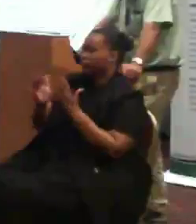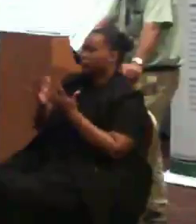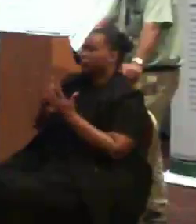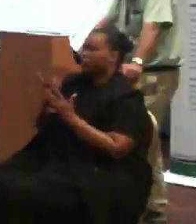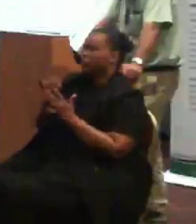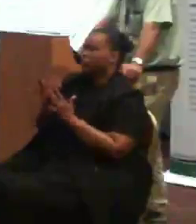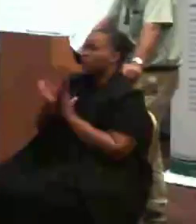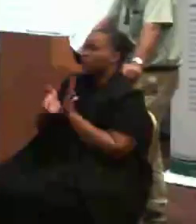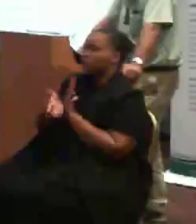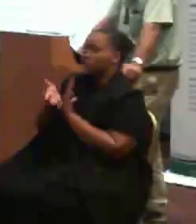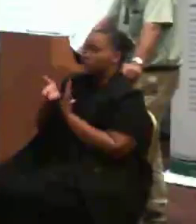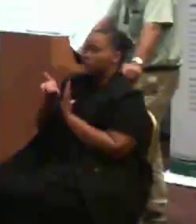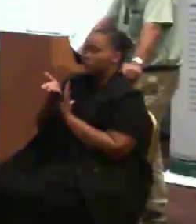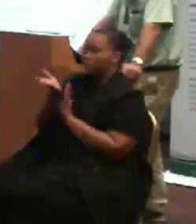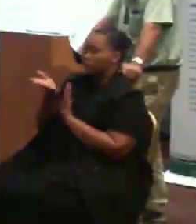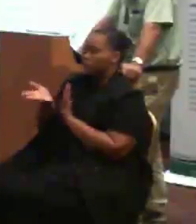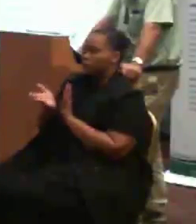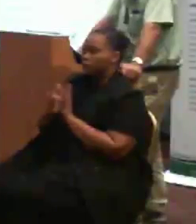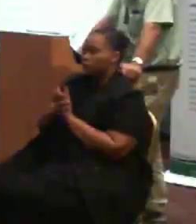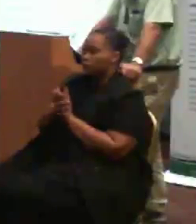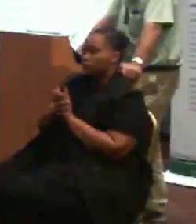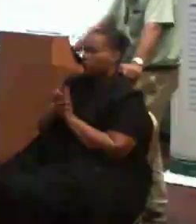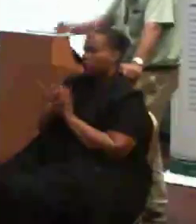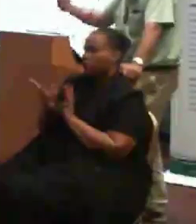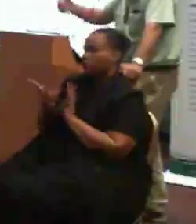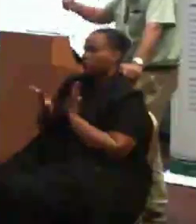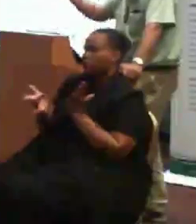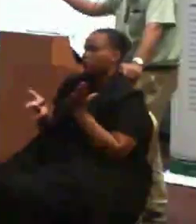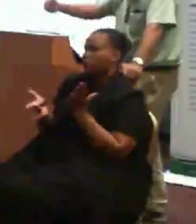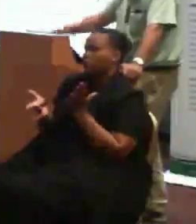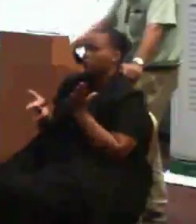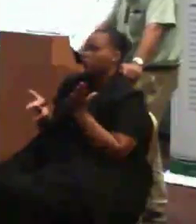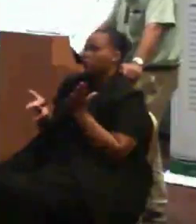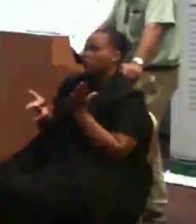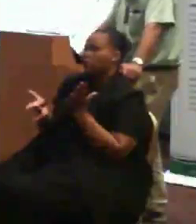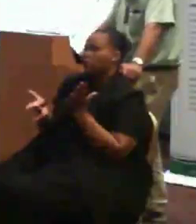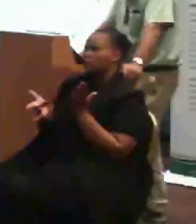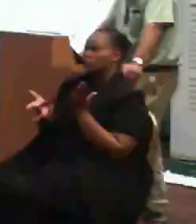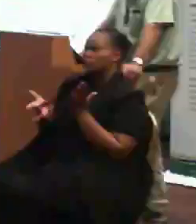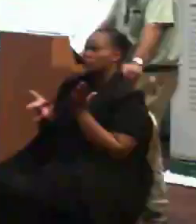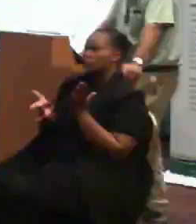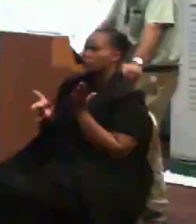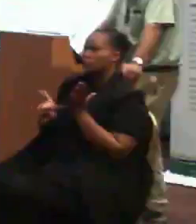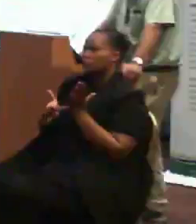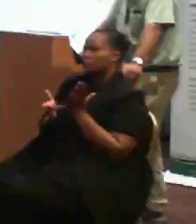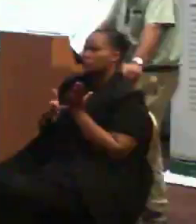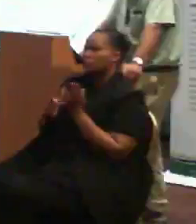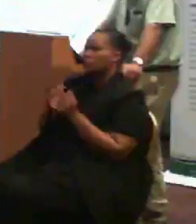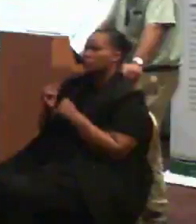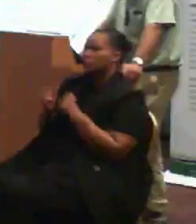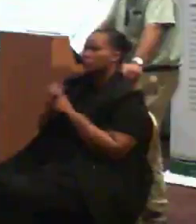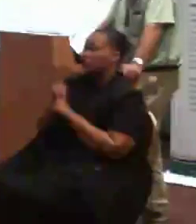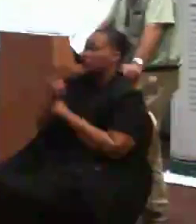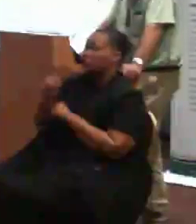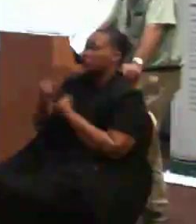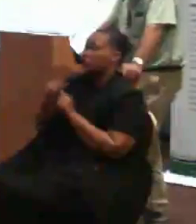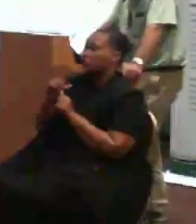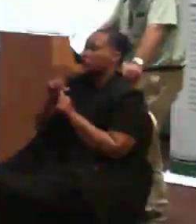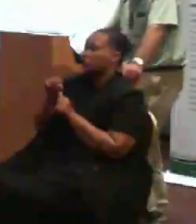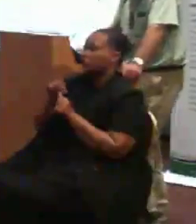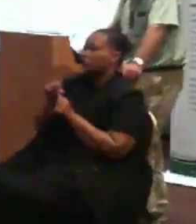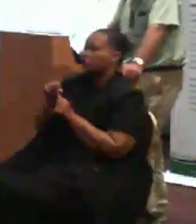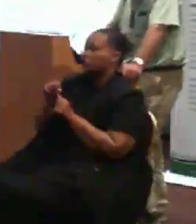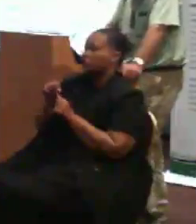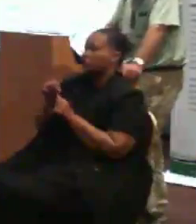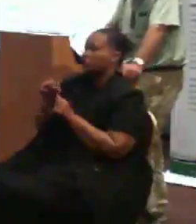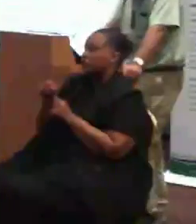tariff increases and technology better year on year? That is the problem, and we have to